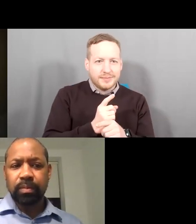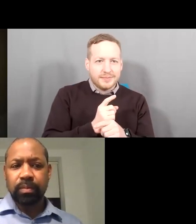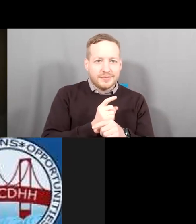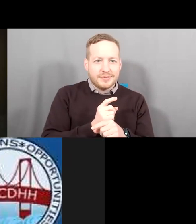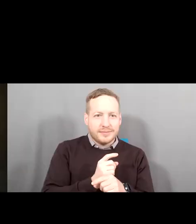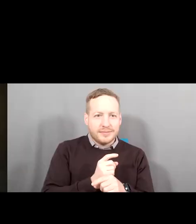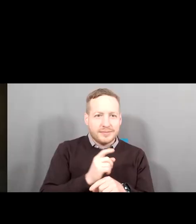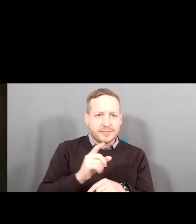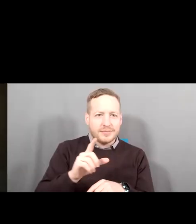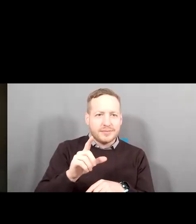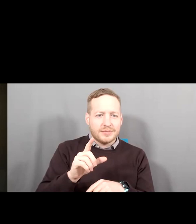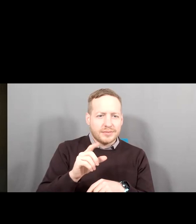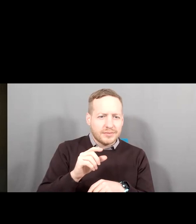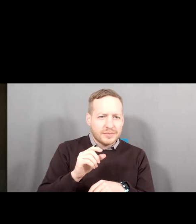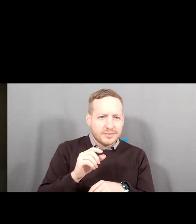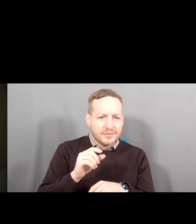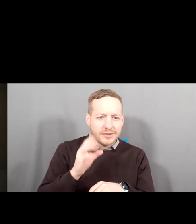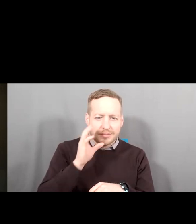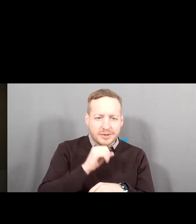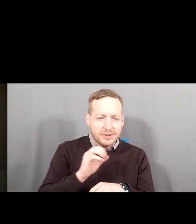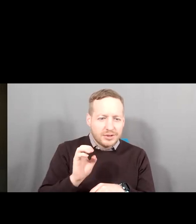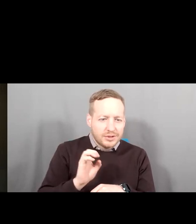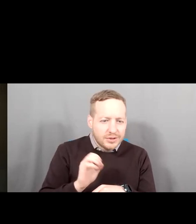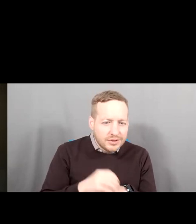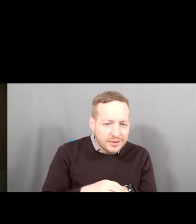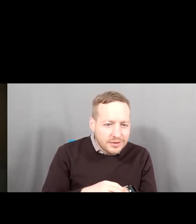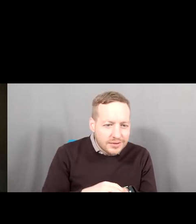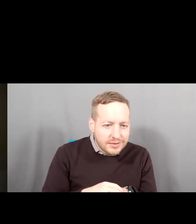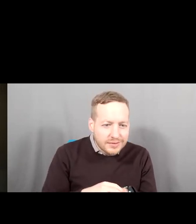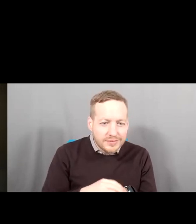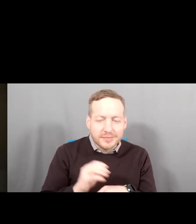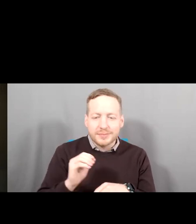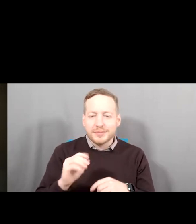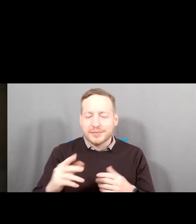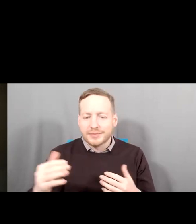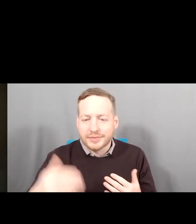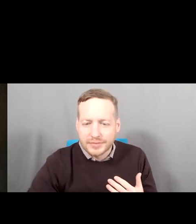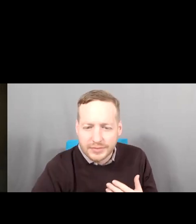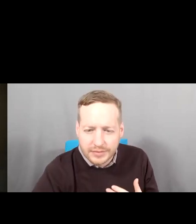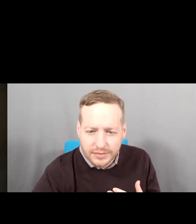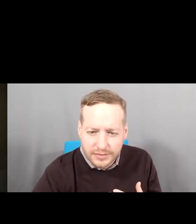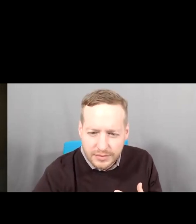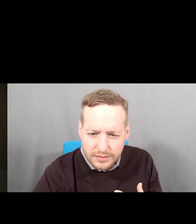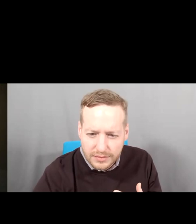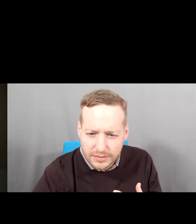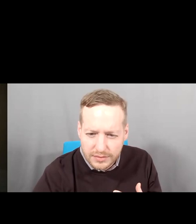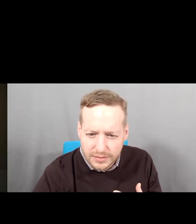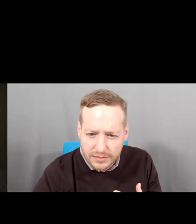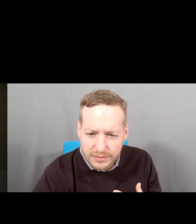on contract. Is that correct now, Lindsay? I missed what Ernest said.